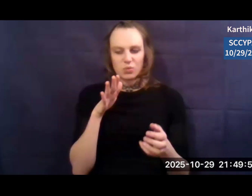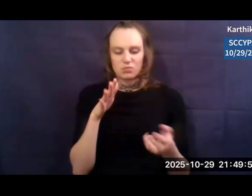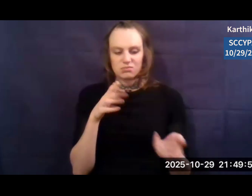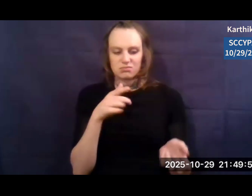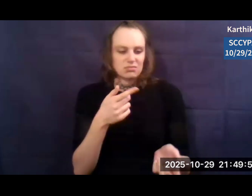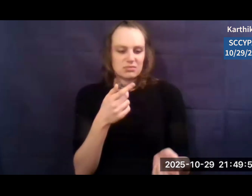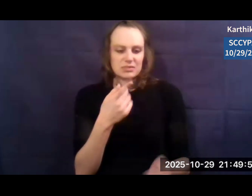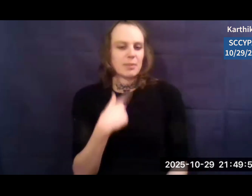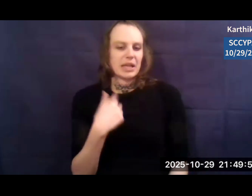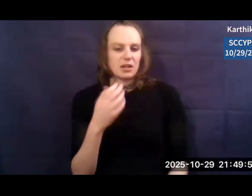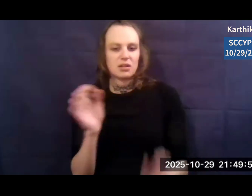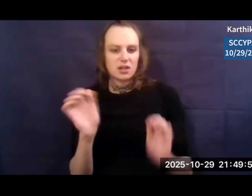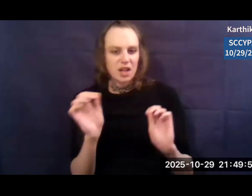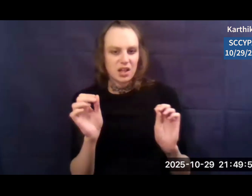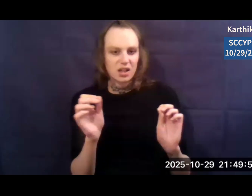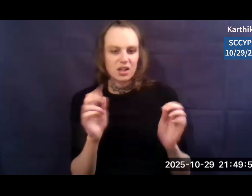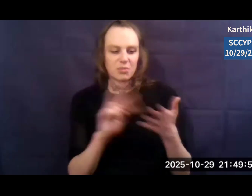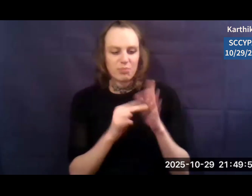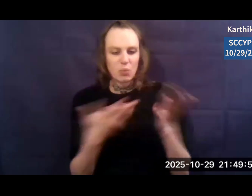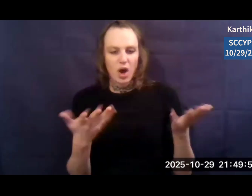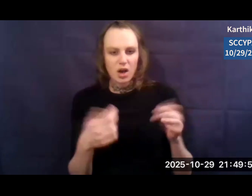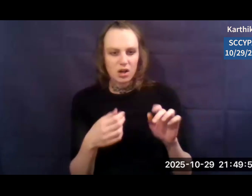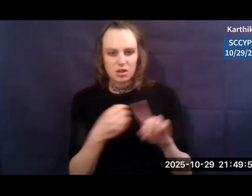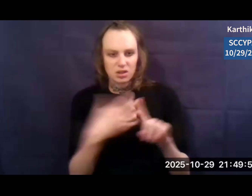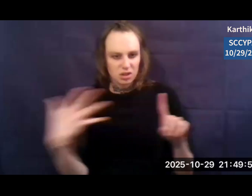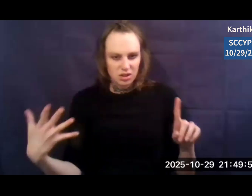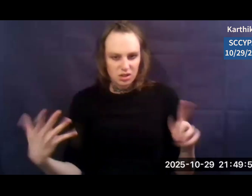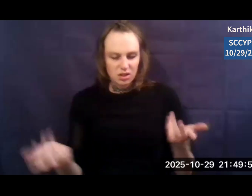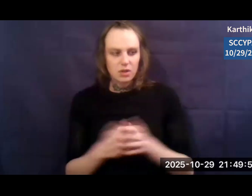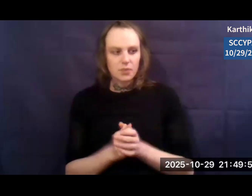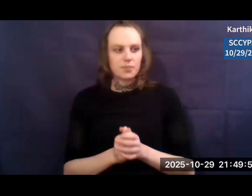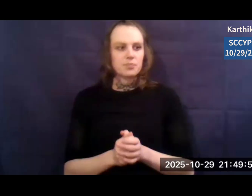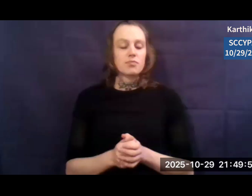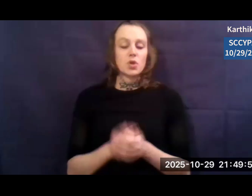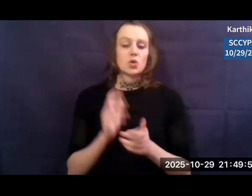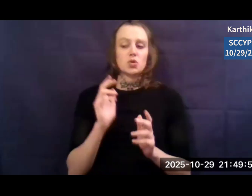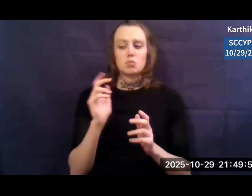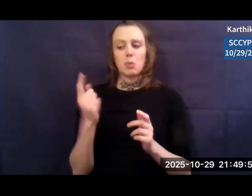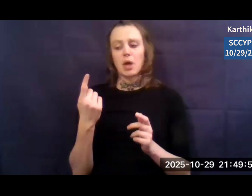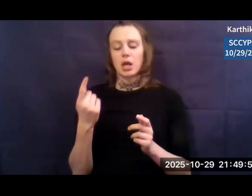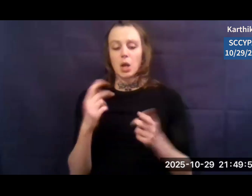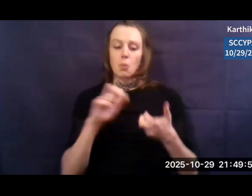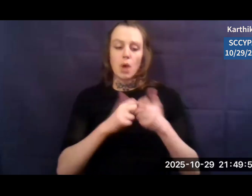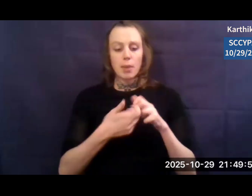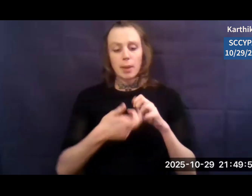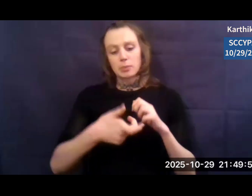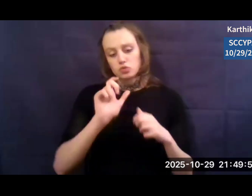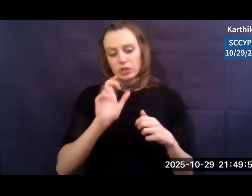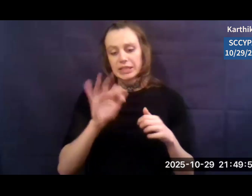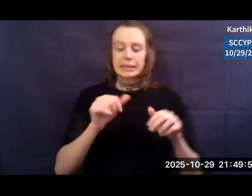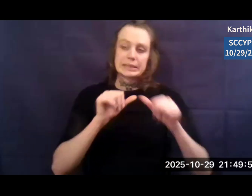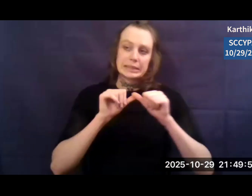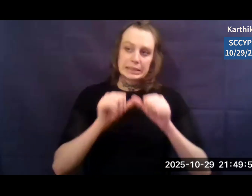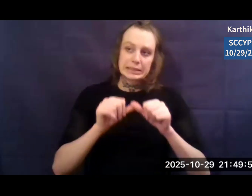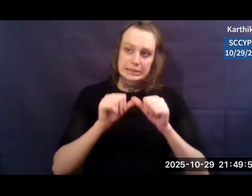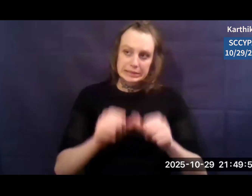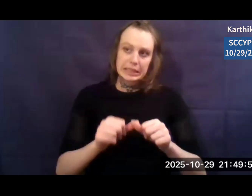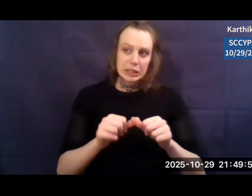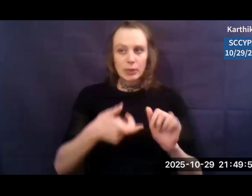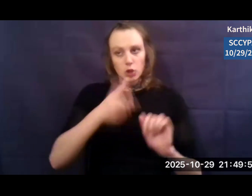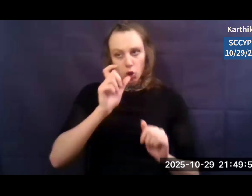anything. Like anything in life, they're like, oh, problem drinking is continuing to drink despite